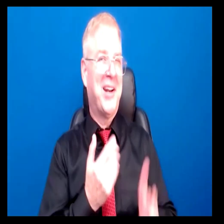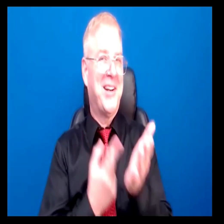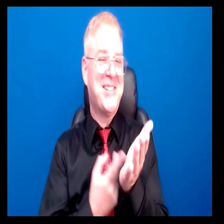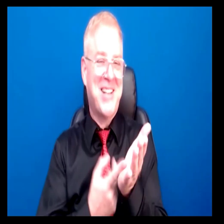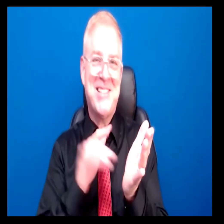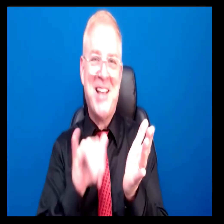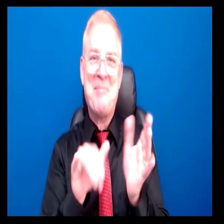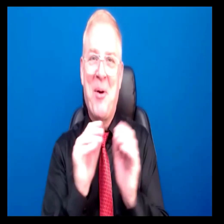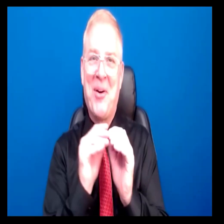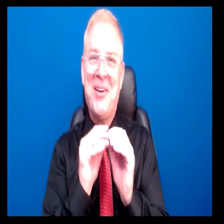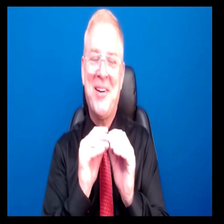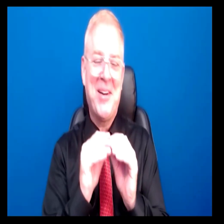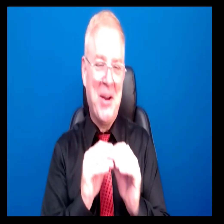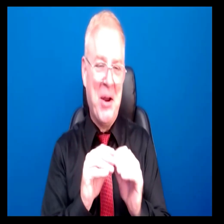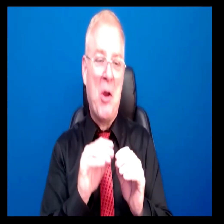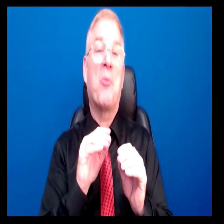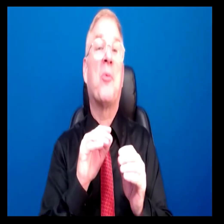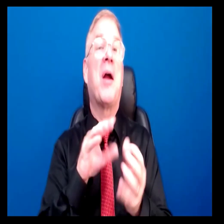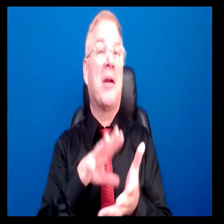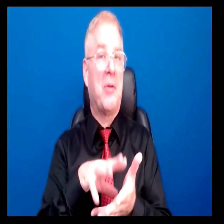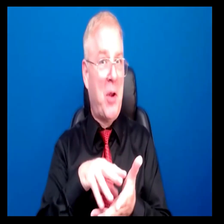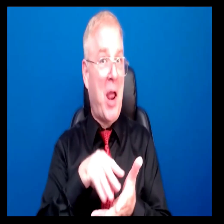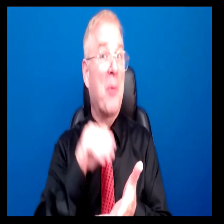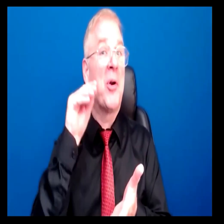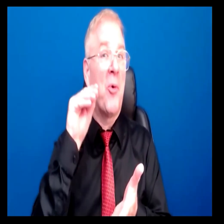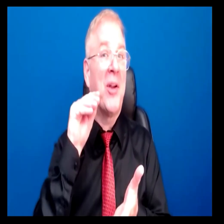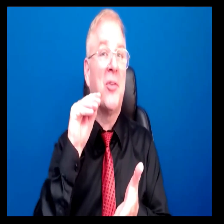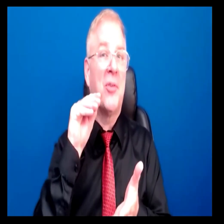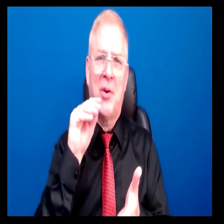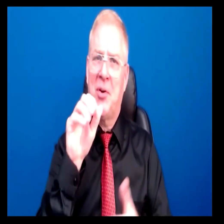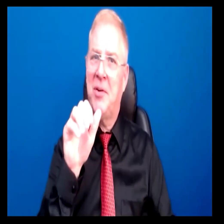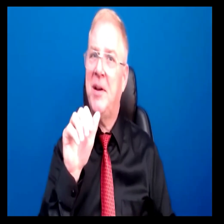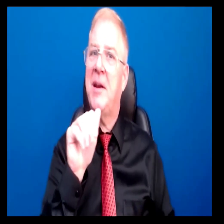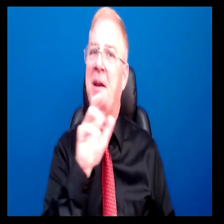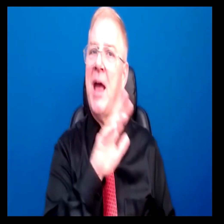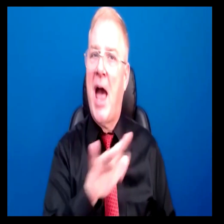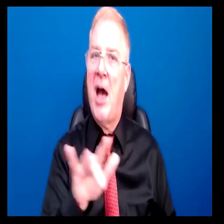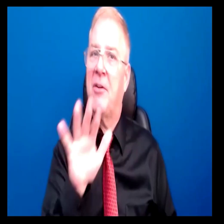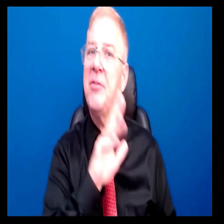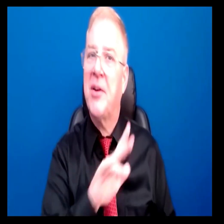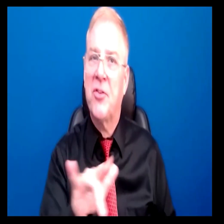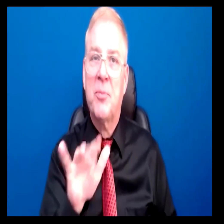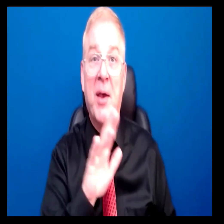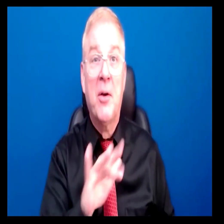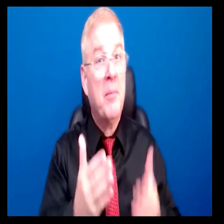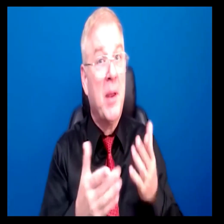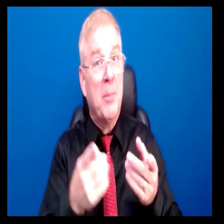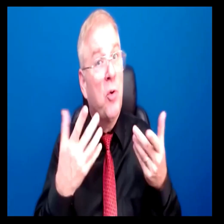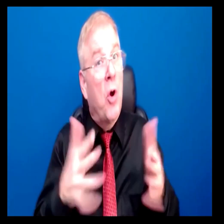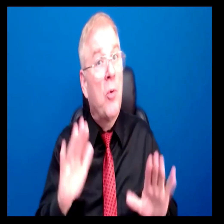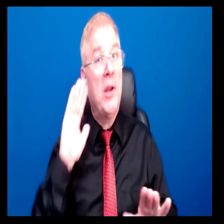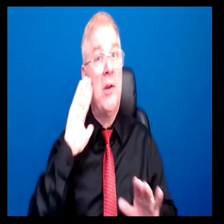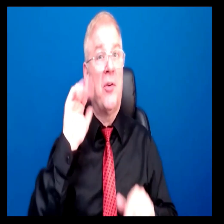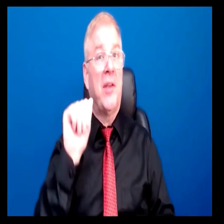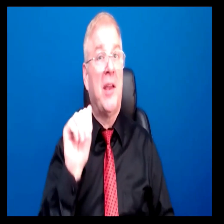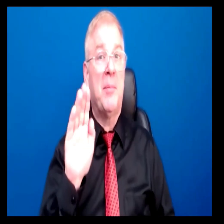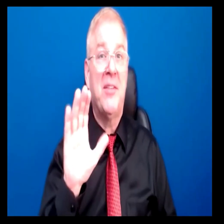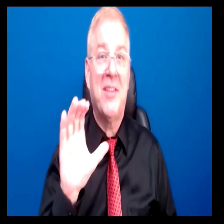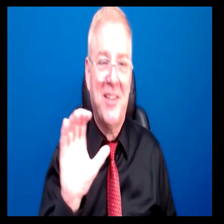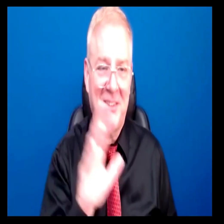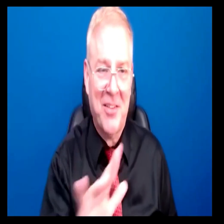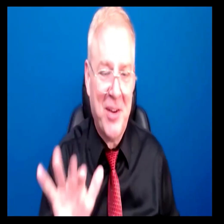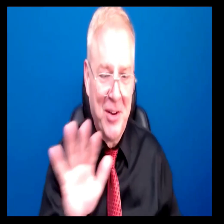We're going to discuss that more. And we're going to learn how to fingerspell. Maybe you already know